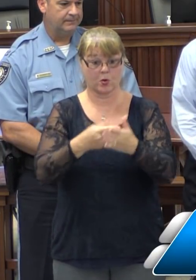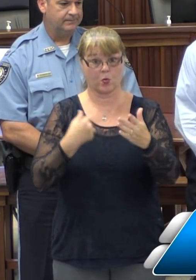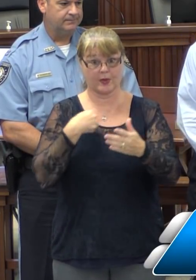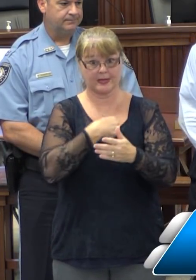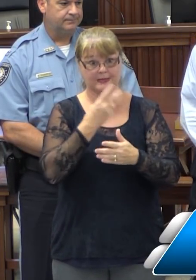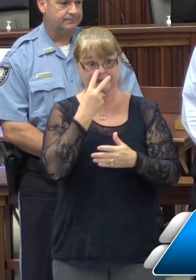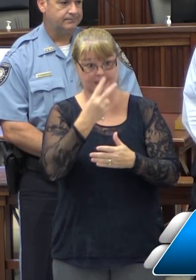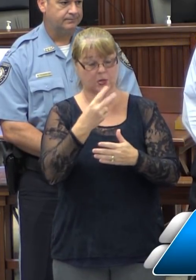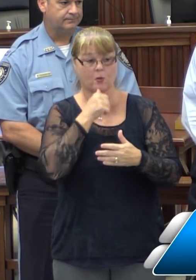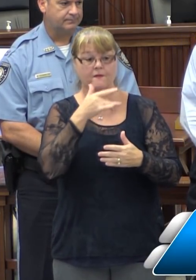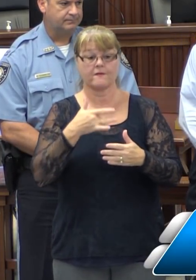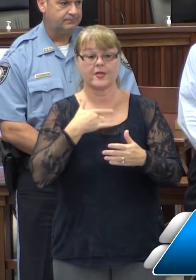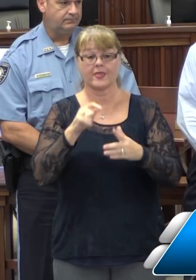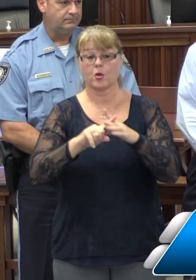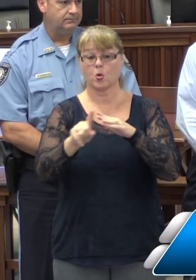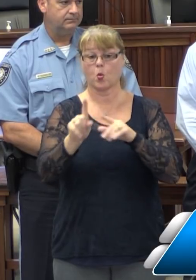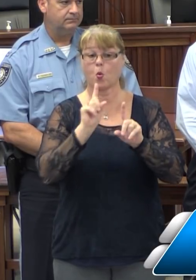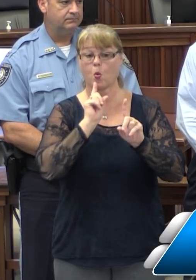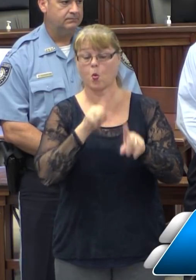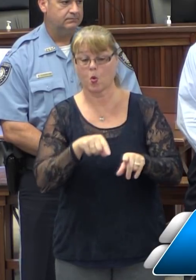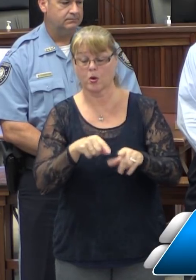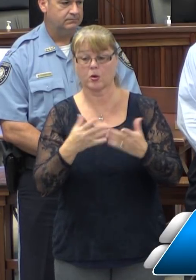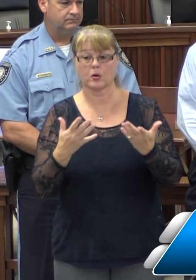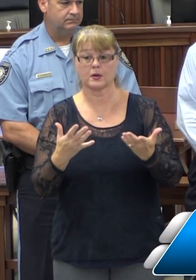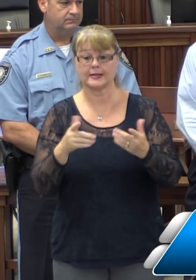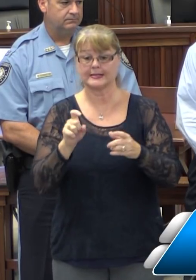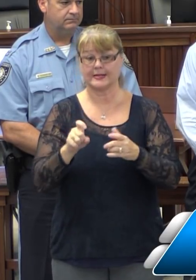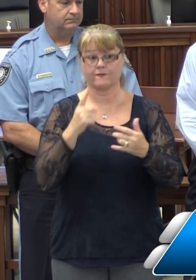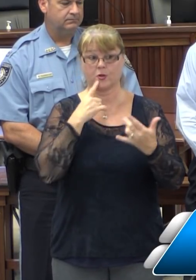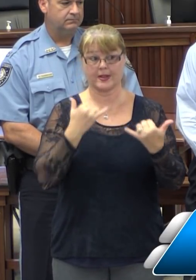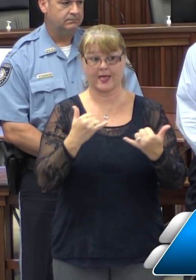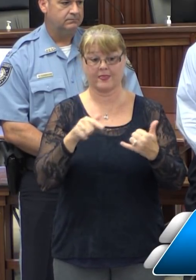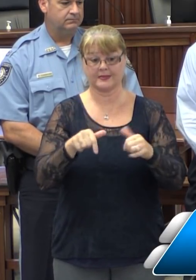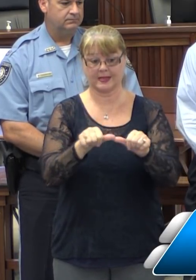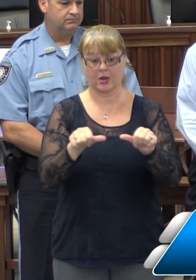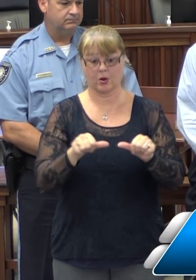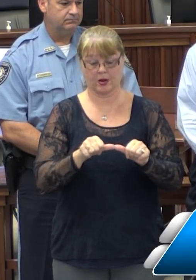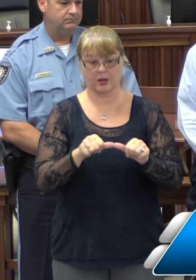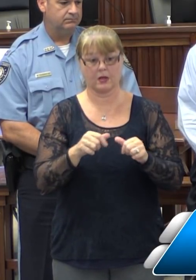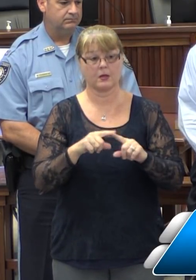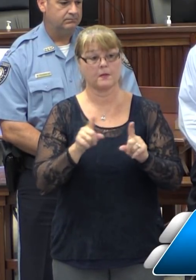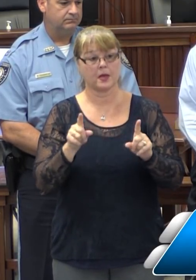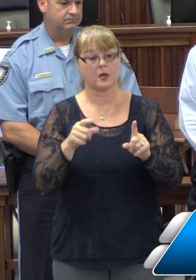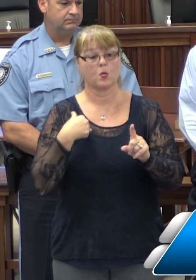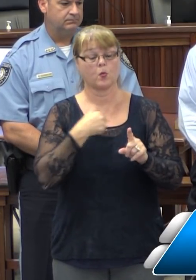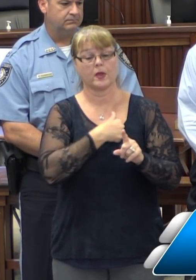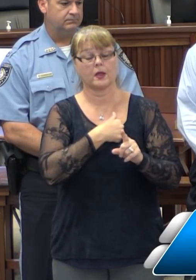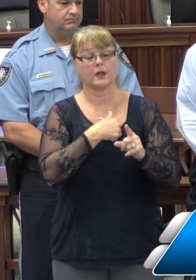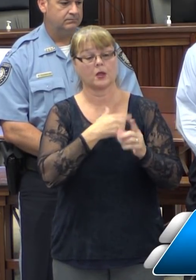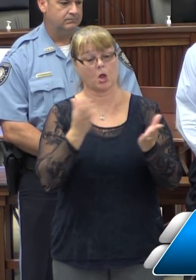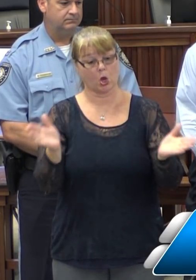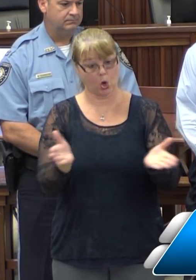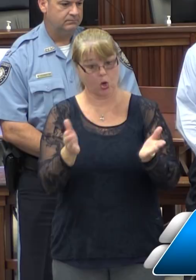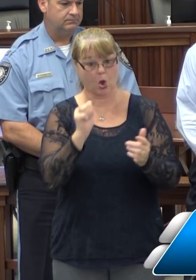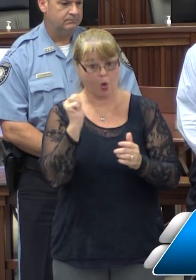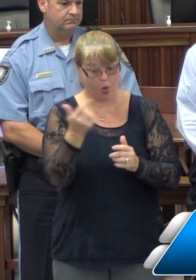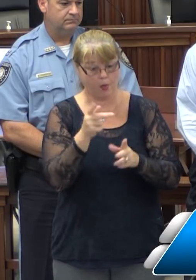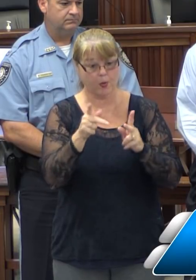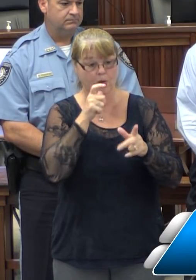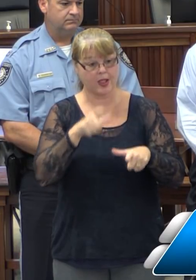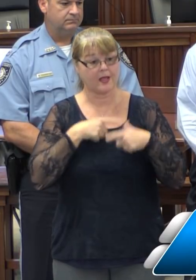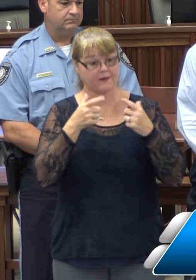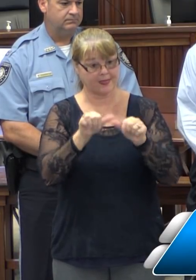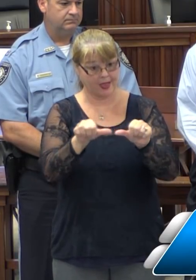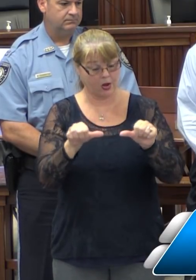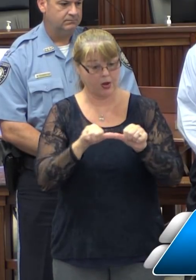don't feel that the evacuation order is needed for this particular event. We do encourage all residents, however, if they feel like they